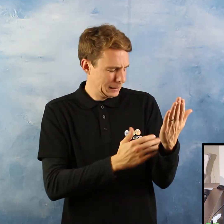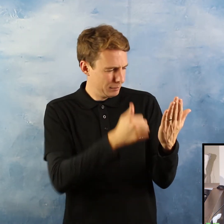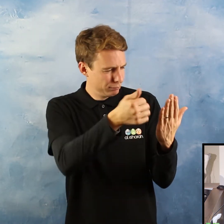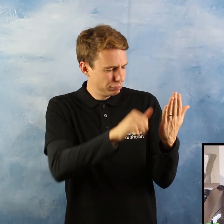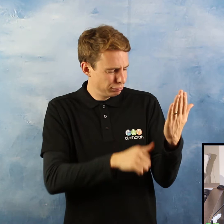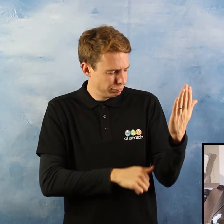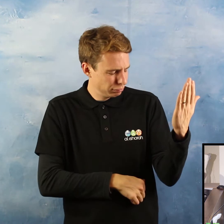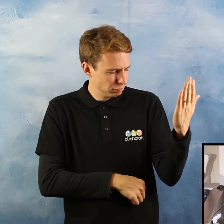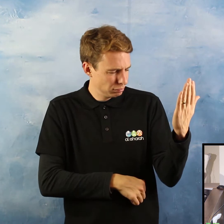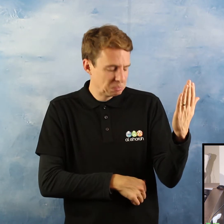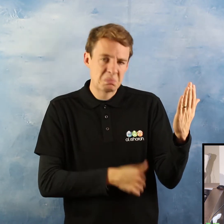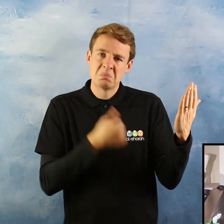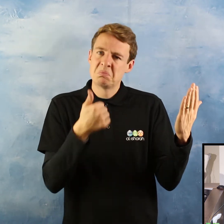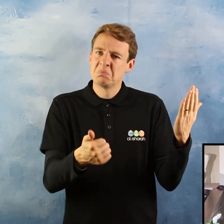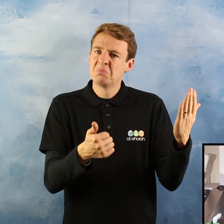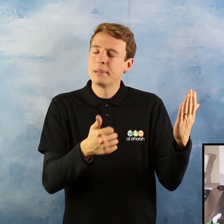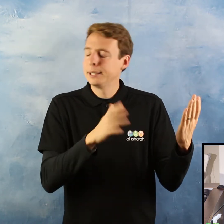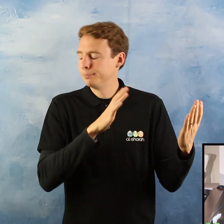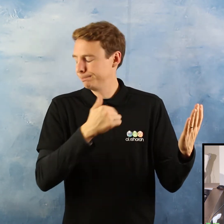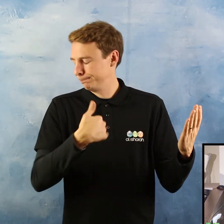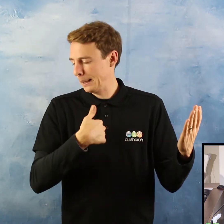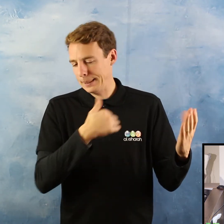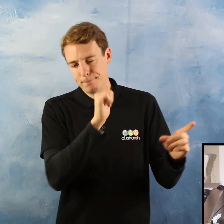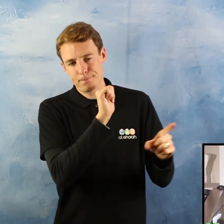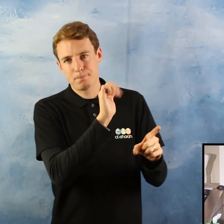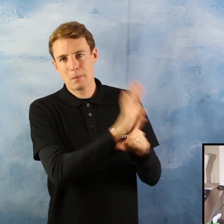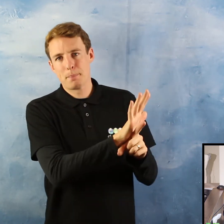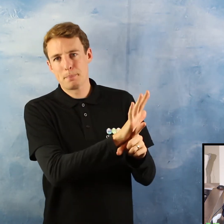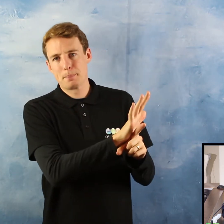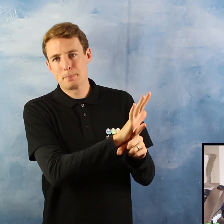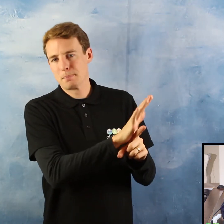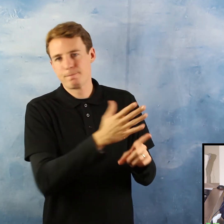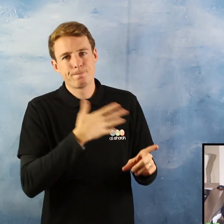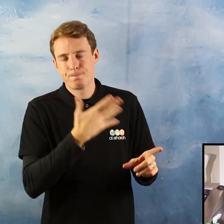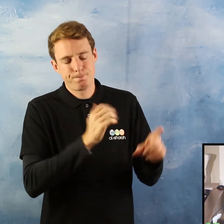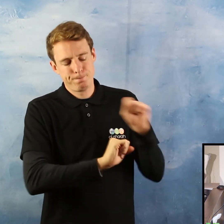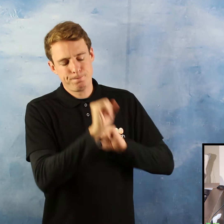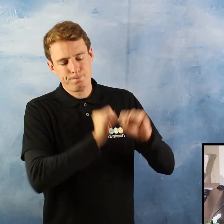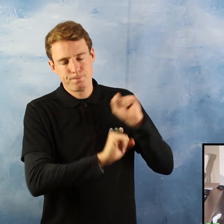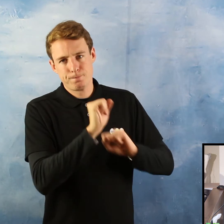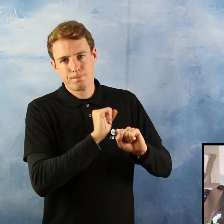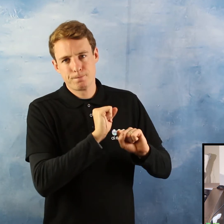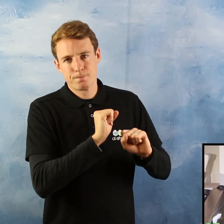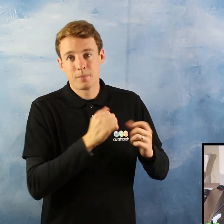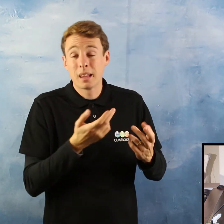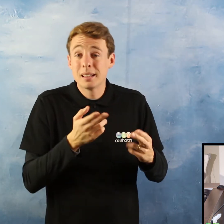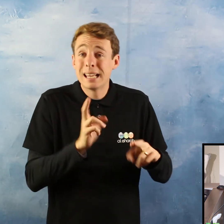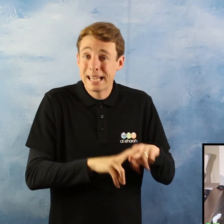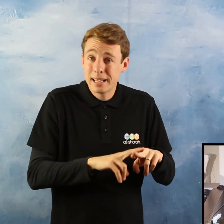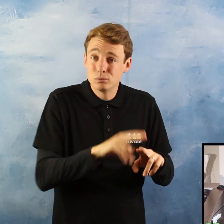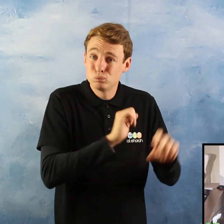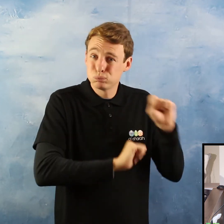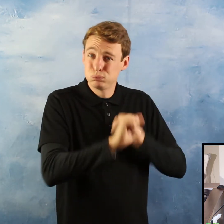whatever things made haram, stay away from them. When you stay away from them,